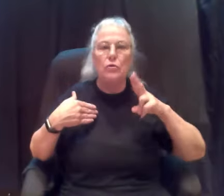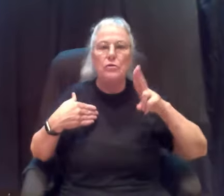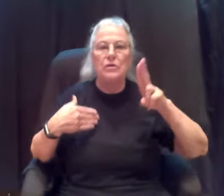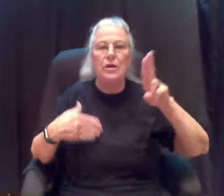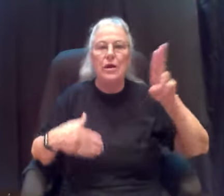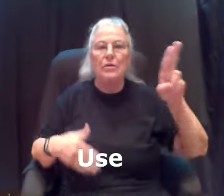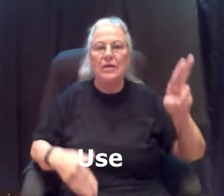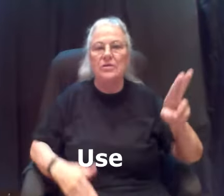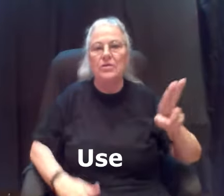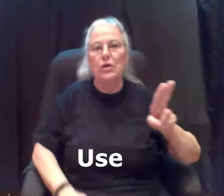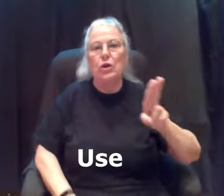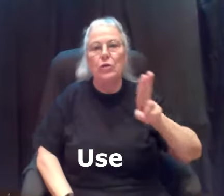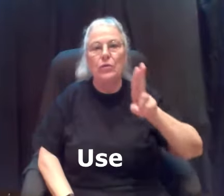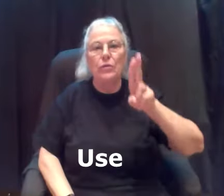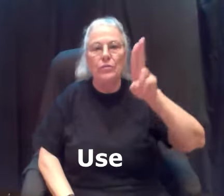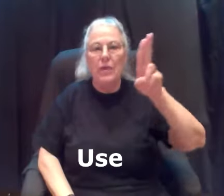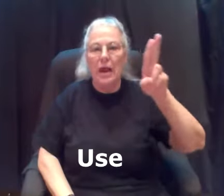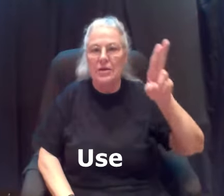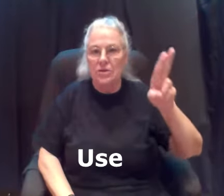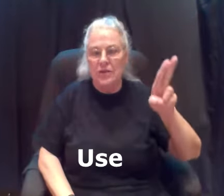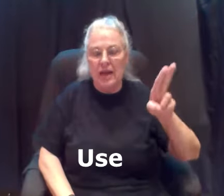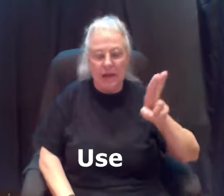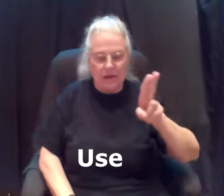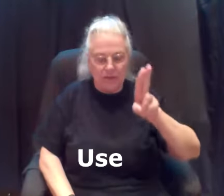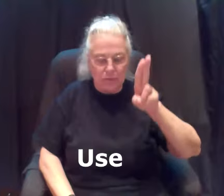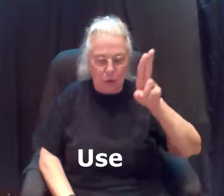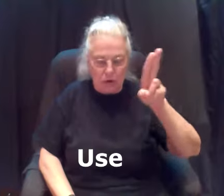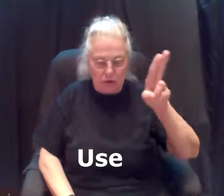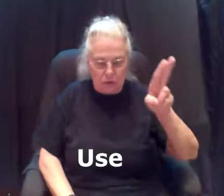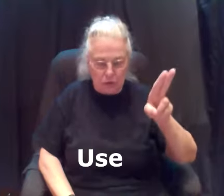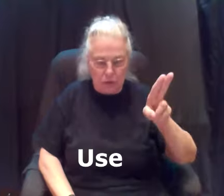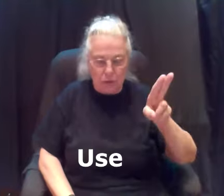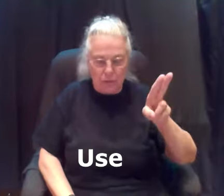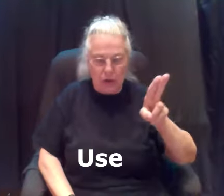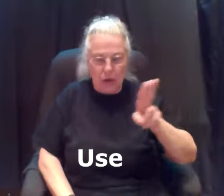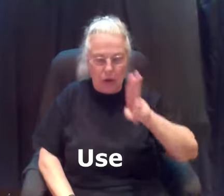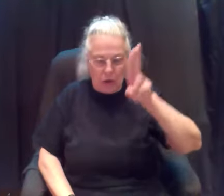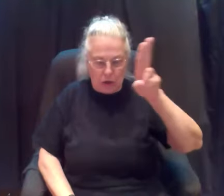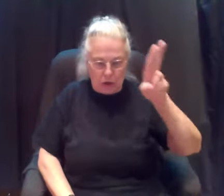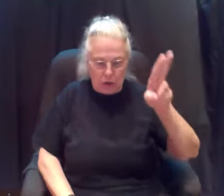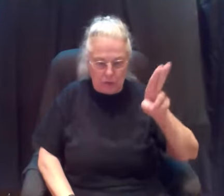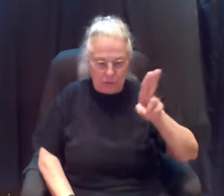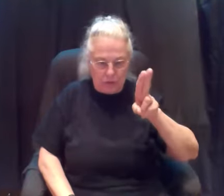Use, that's the U, and just take it in a small circle. Use.